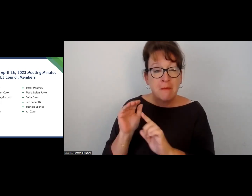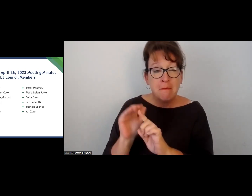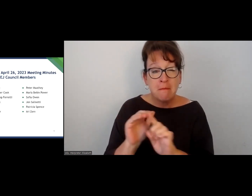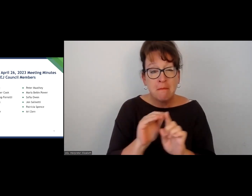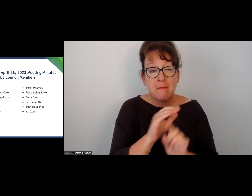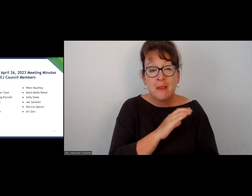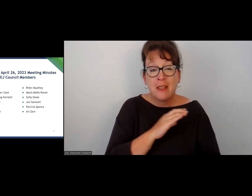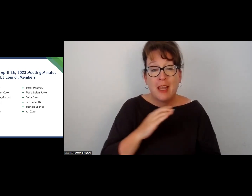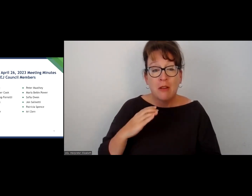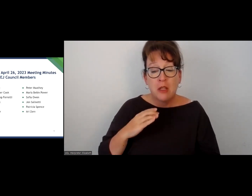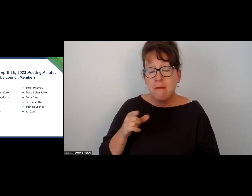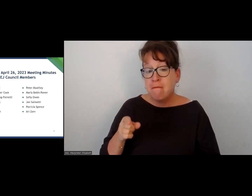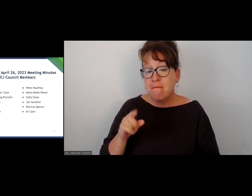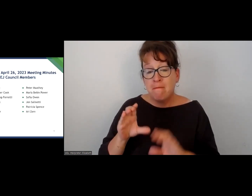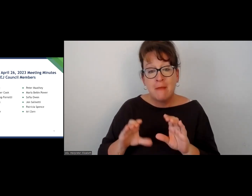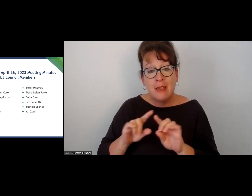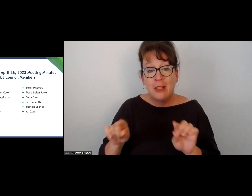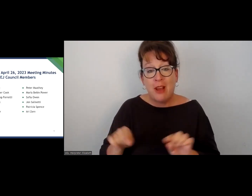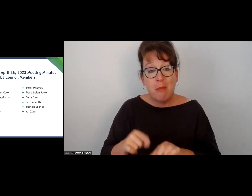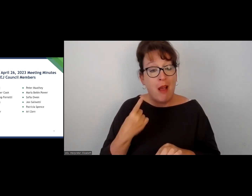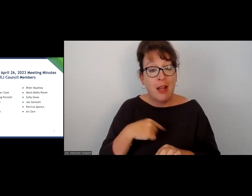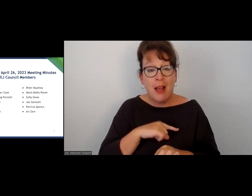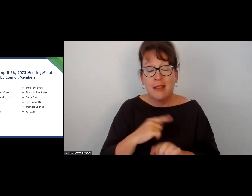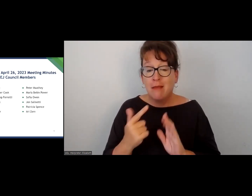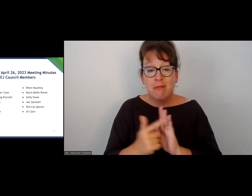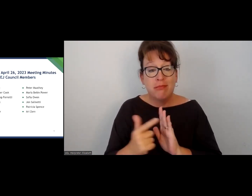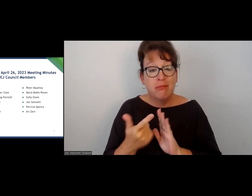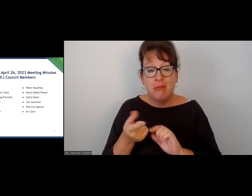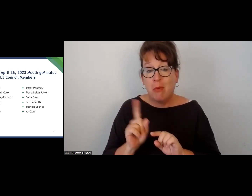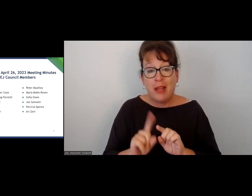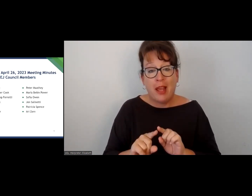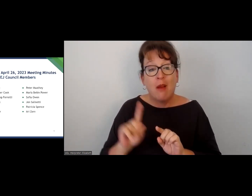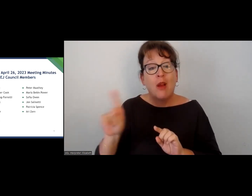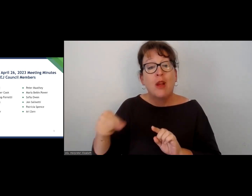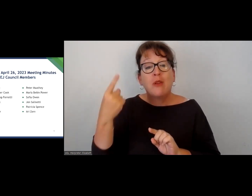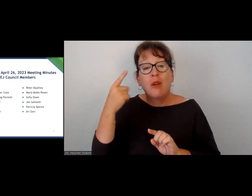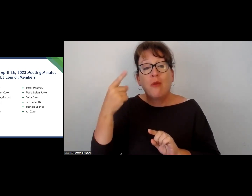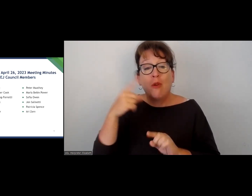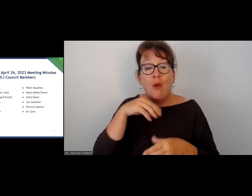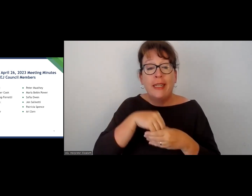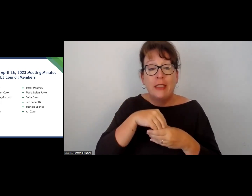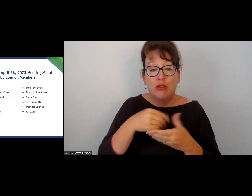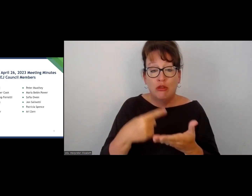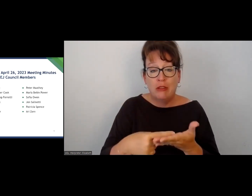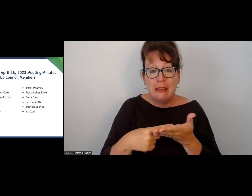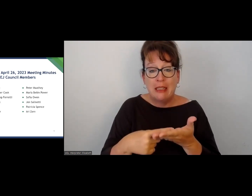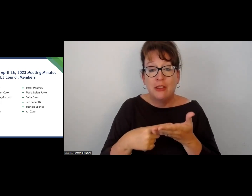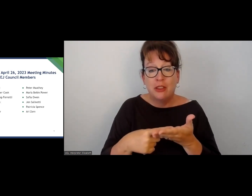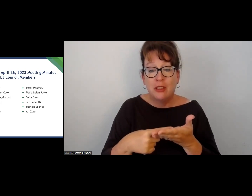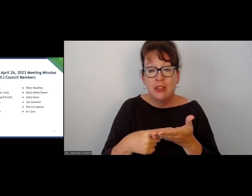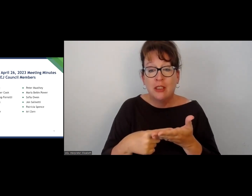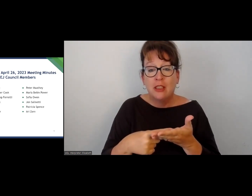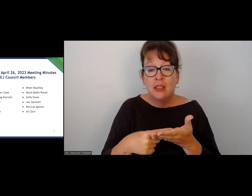can't use the chat box because it's only for internal discussion. We want to really